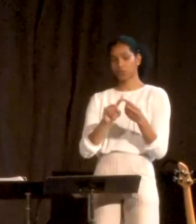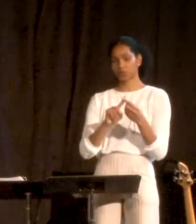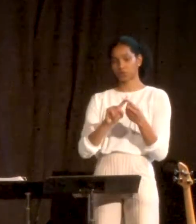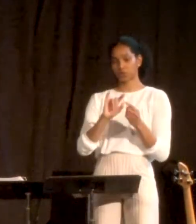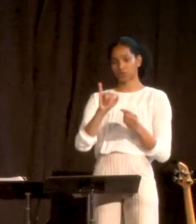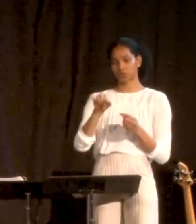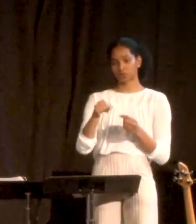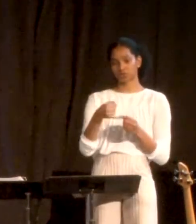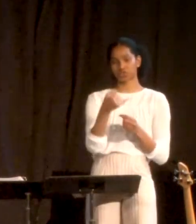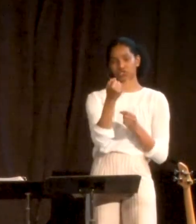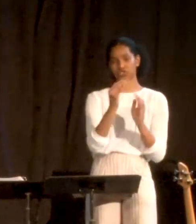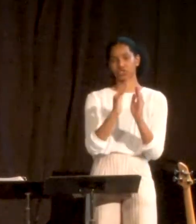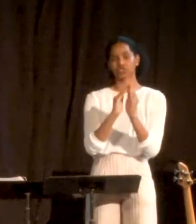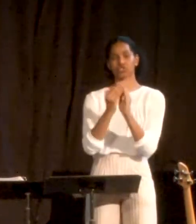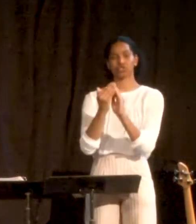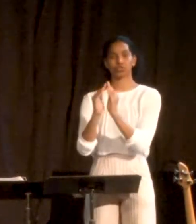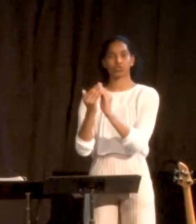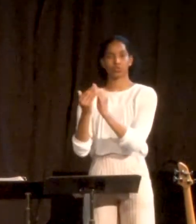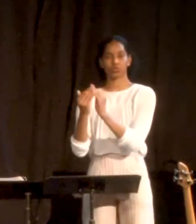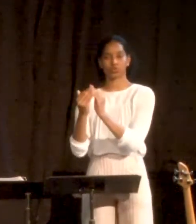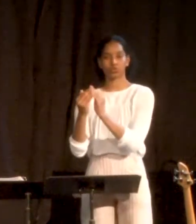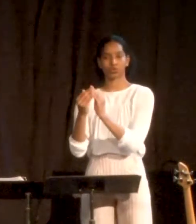and would be buried in Jerusalem.